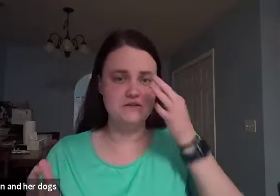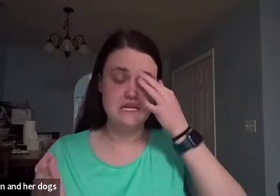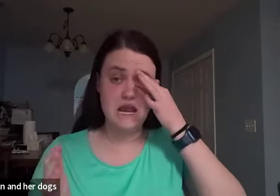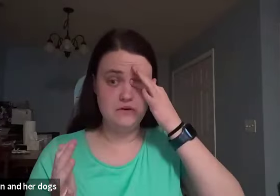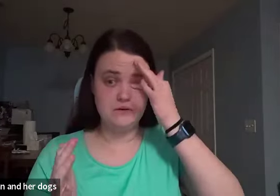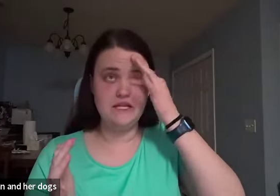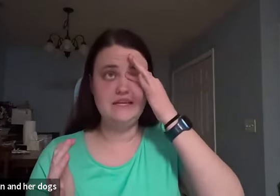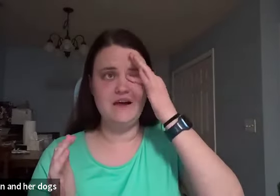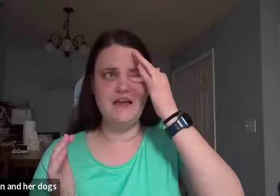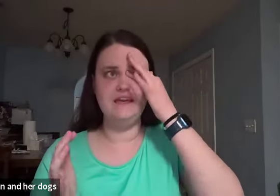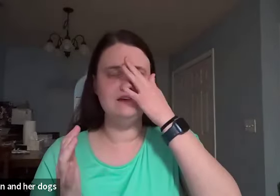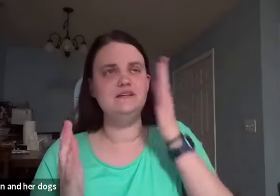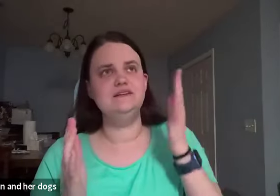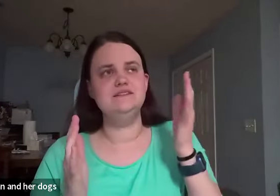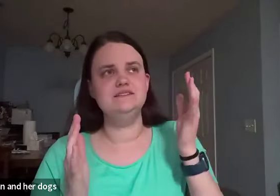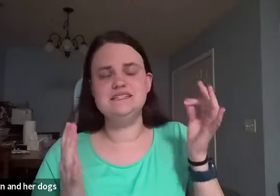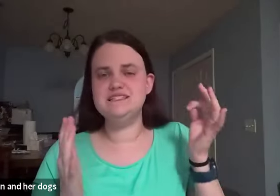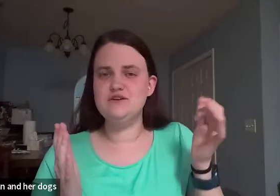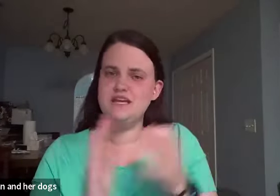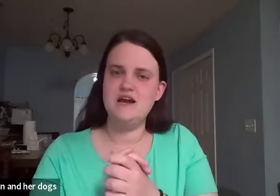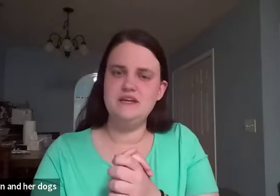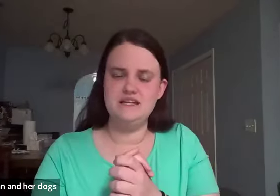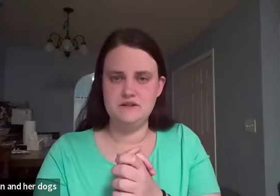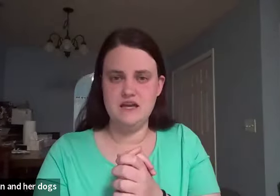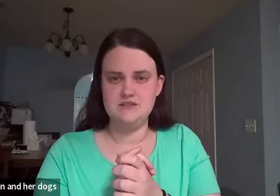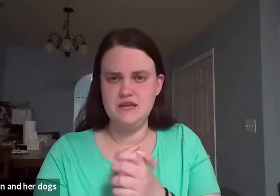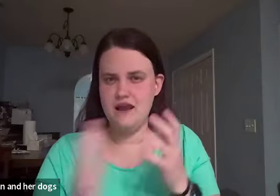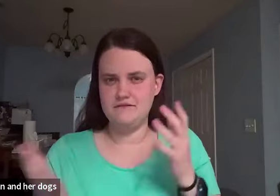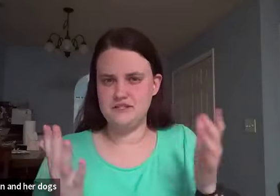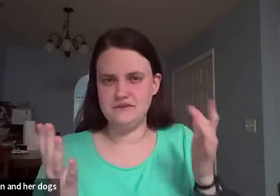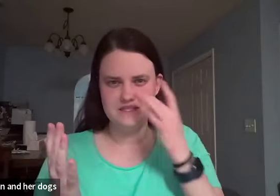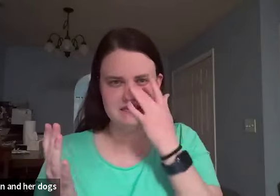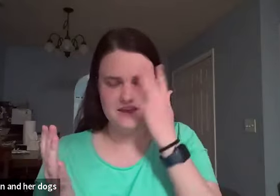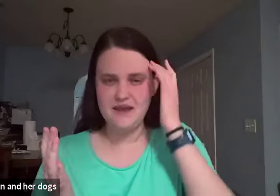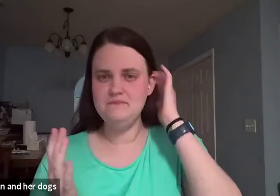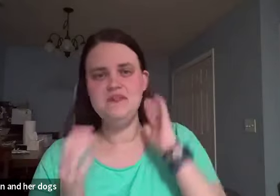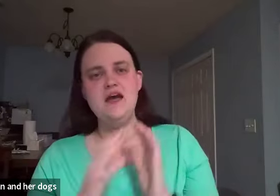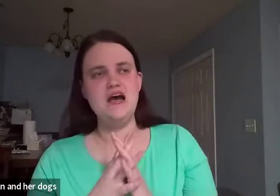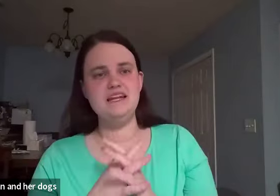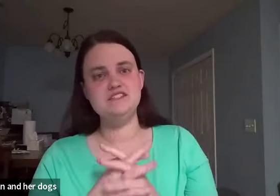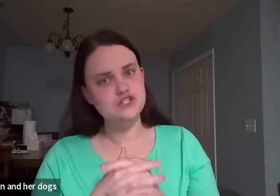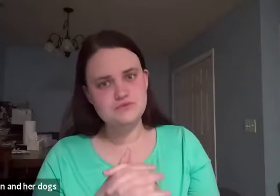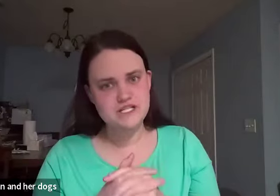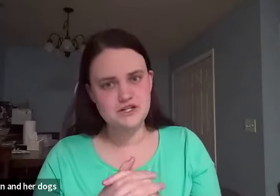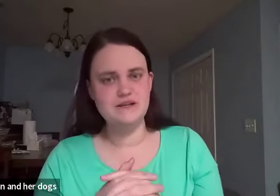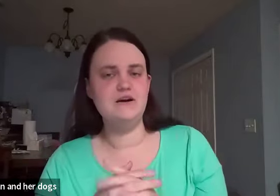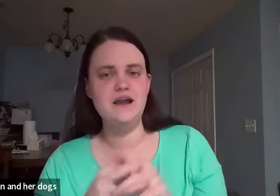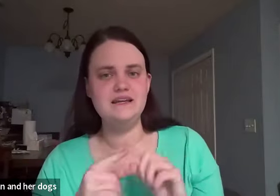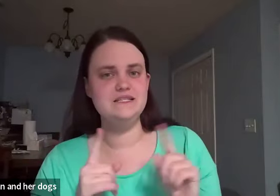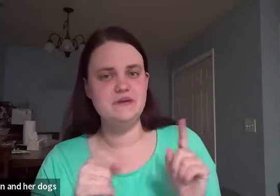those, it never really like ceases to amaze how many different signs we can have for different things like that. And it's all just regional. It all kind of can